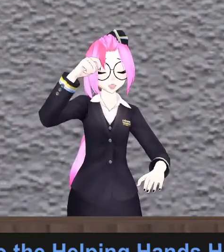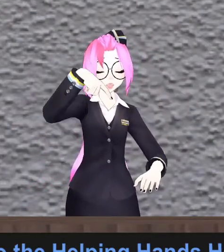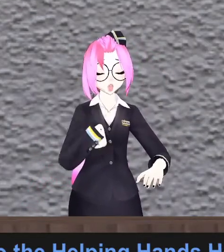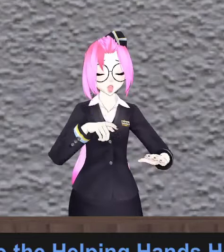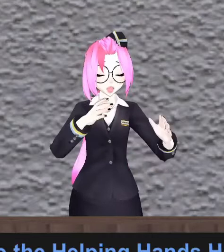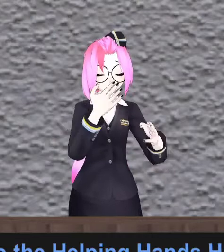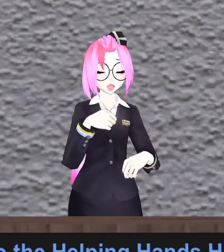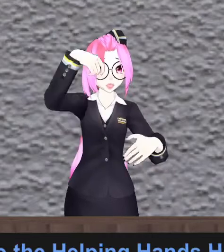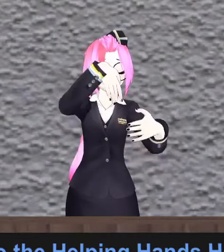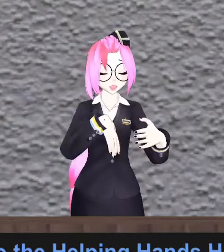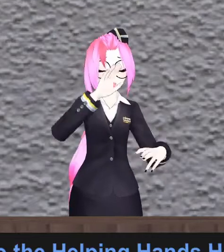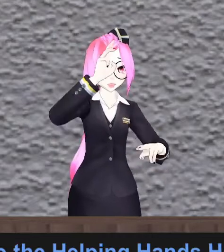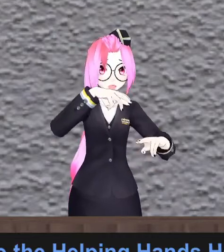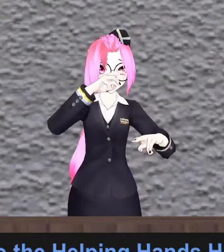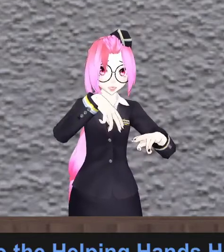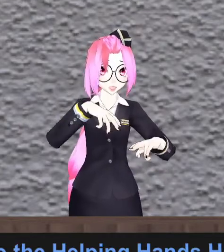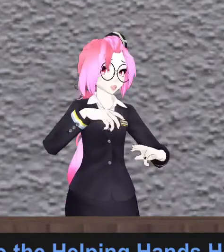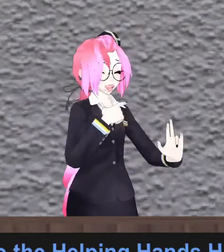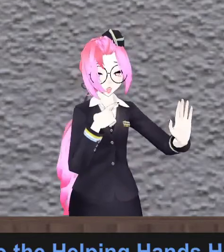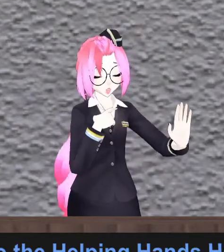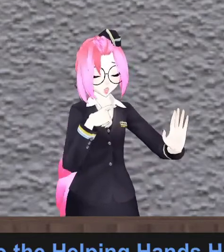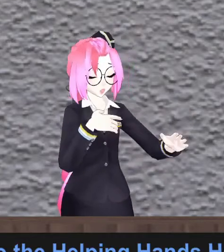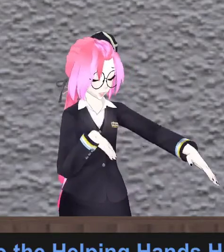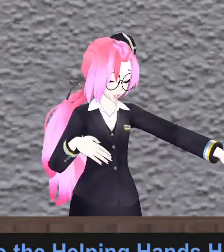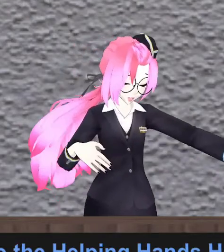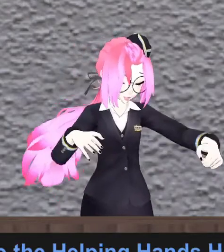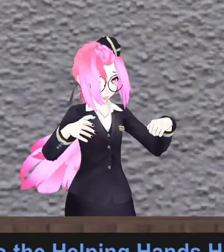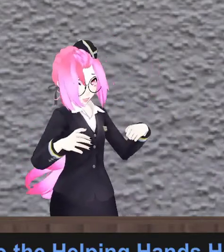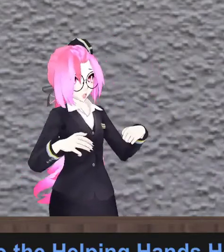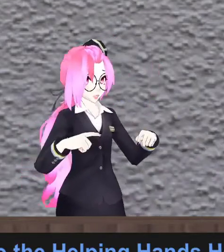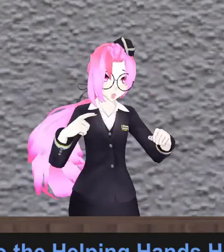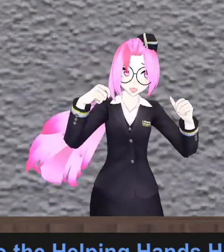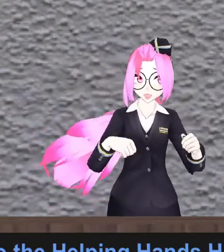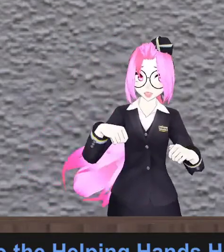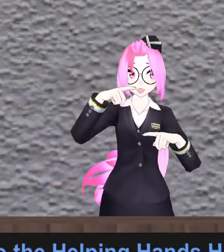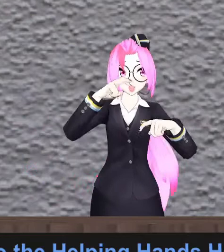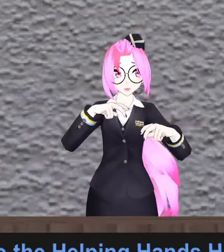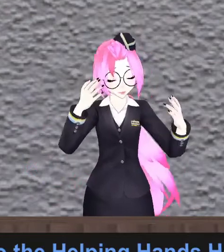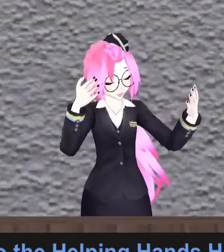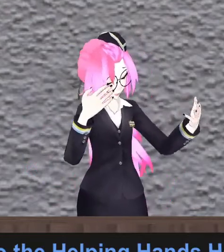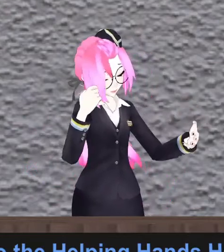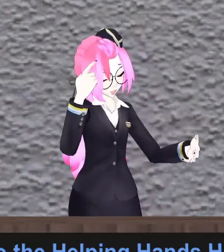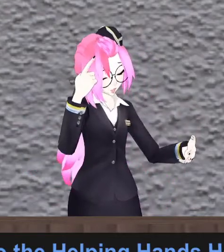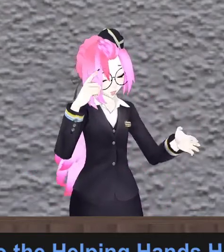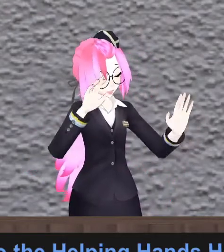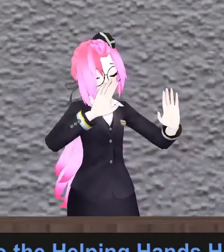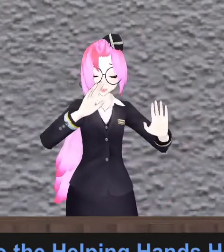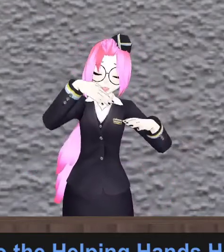and I got in on the chair. I didn't say that. I'm showing I'm opening the door, I'm getting on, I'm sitting down. Right? You understand? So now I'm